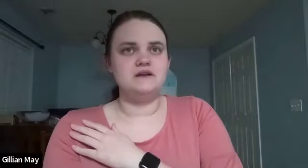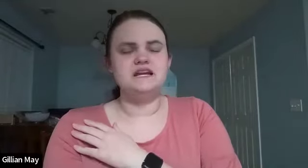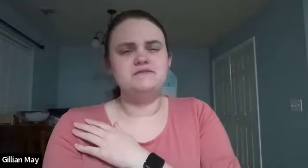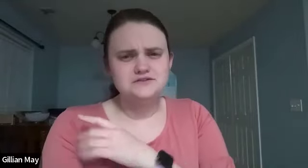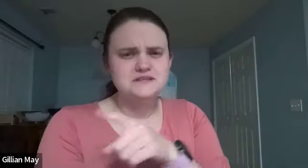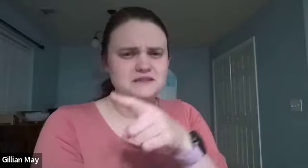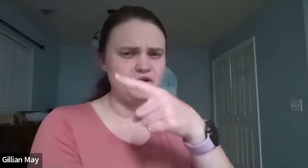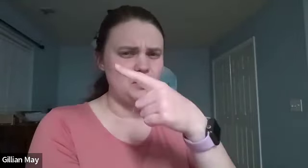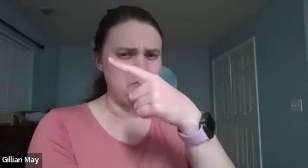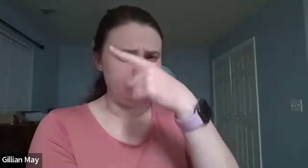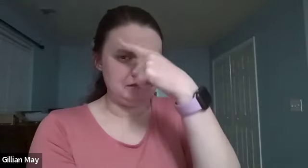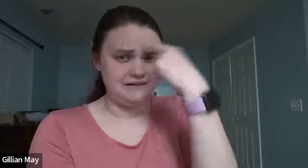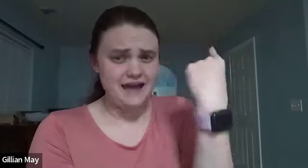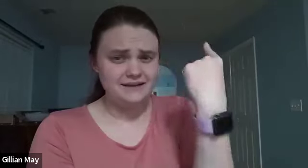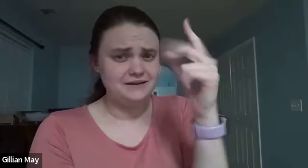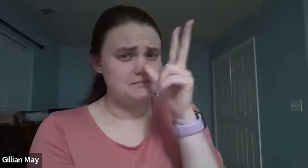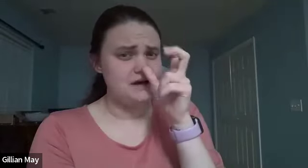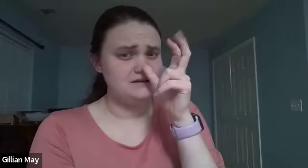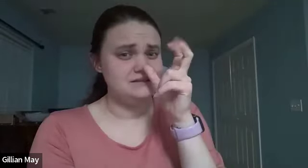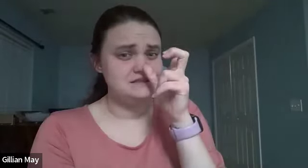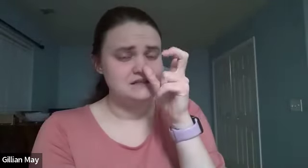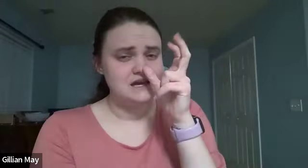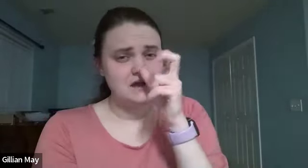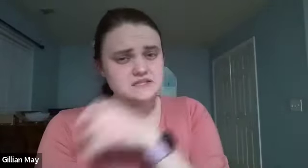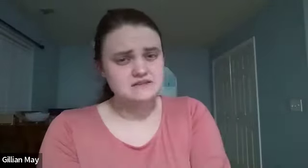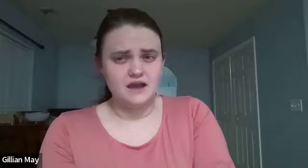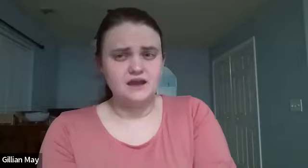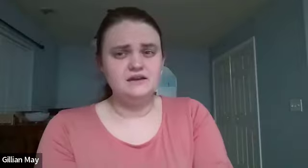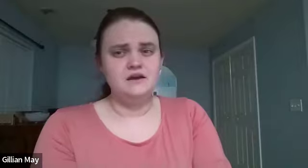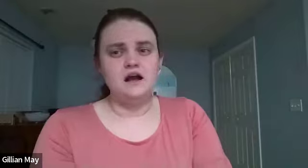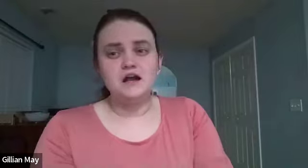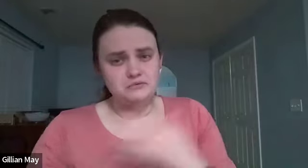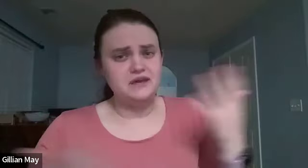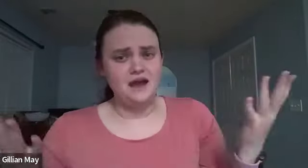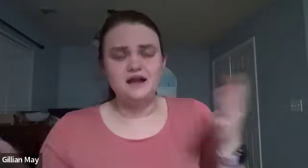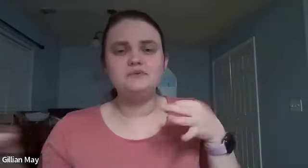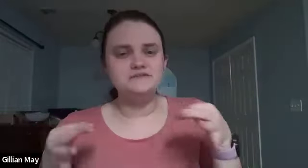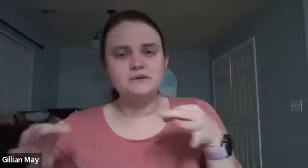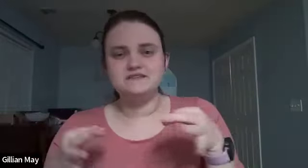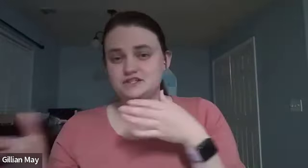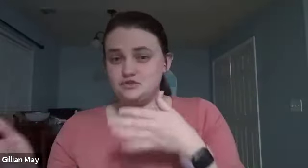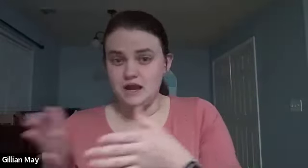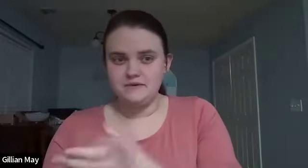seen. I've also seen them go black bugs. I've seen that a couple different ways of describing